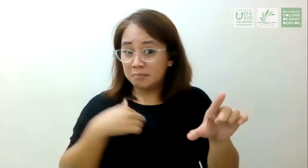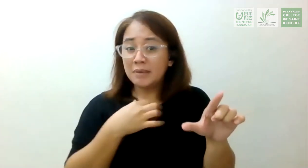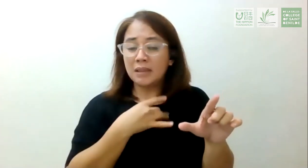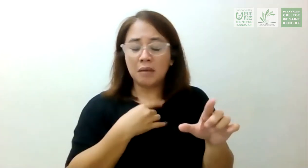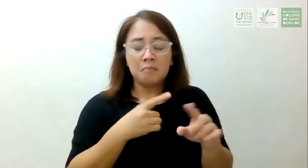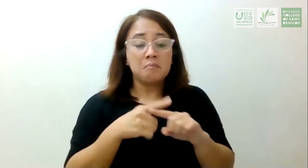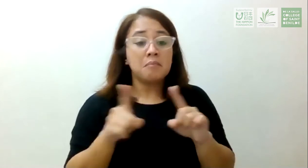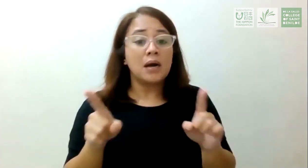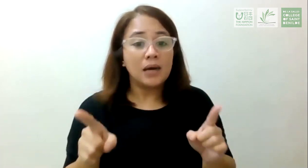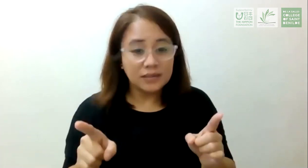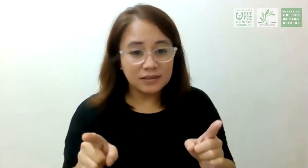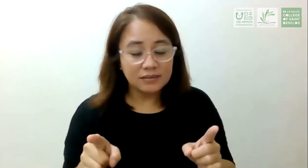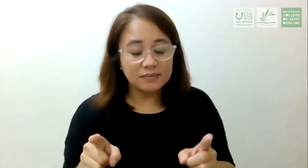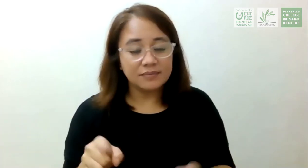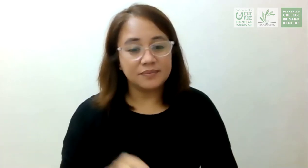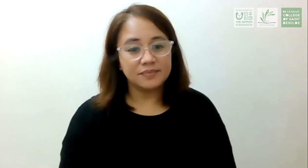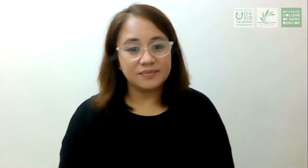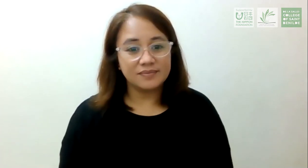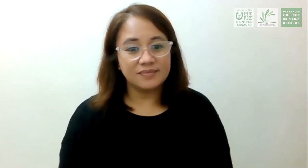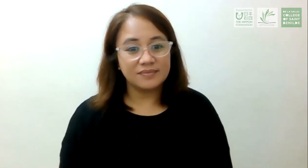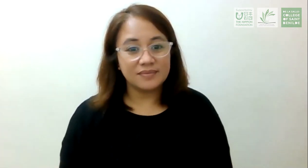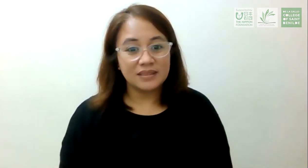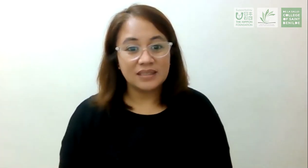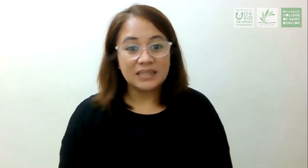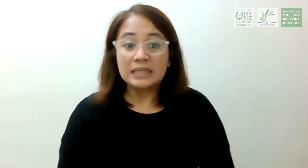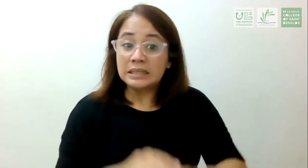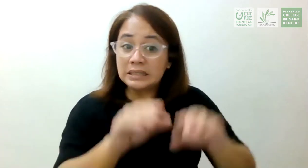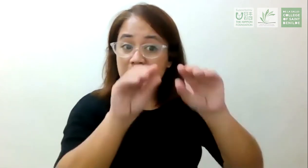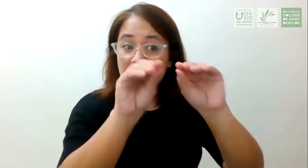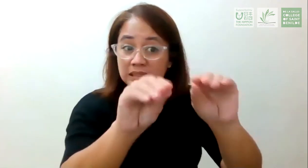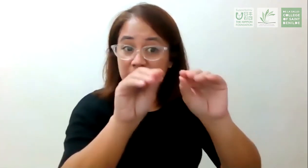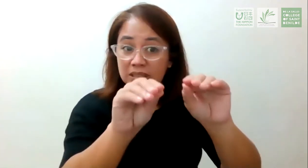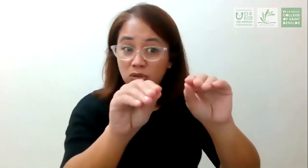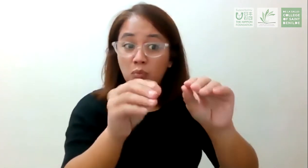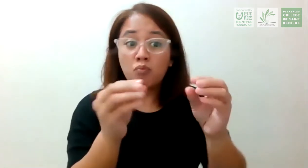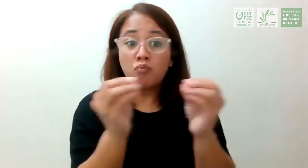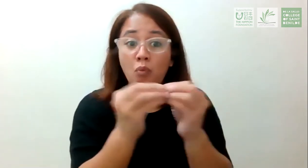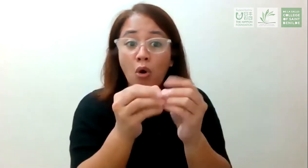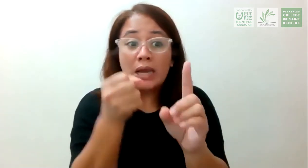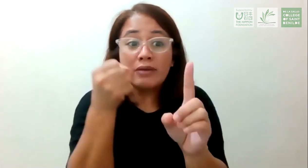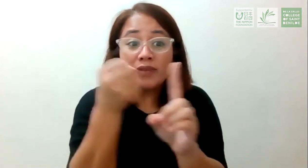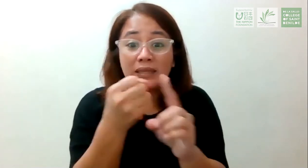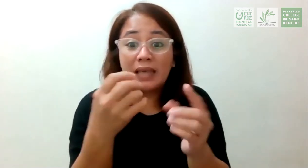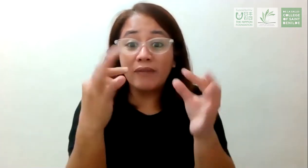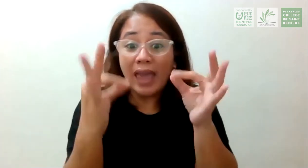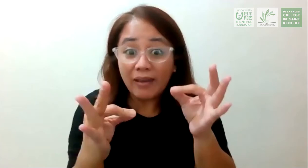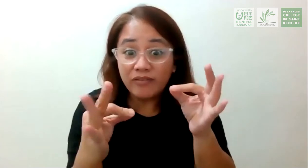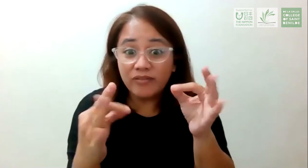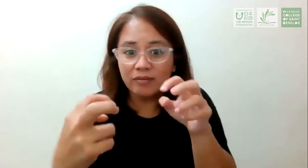think teaching is much more effective in person than online.